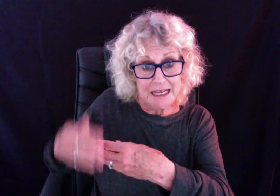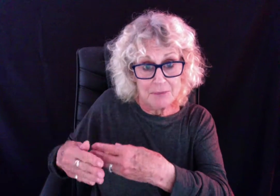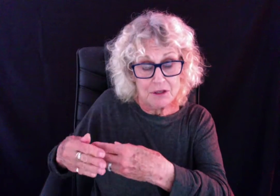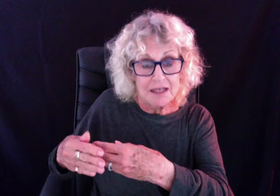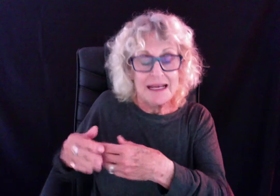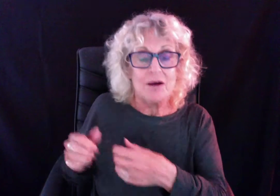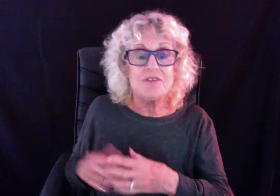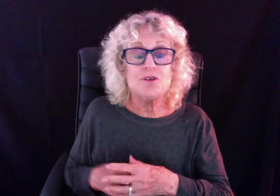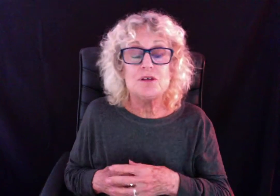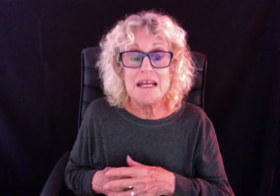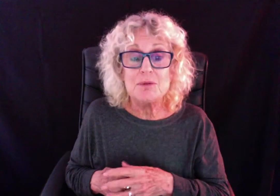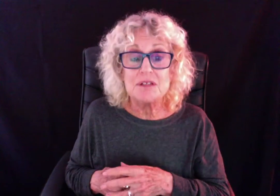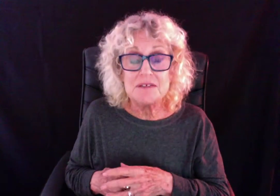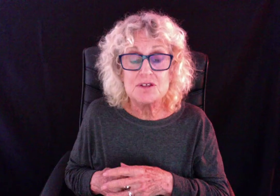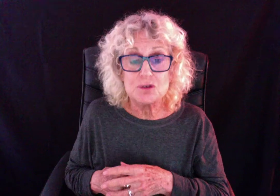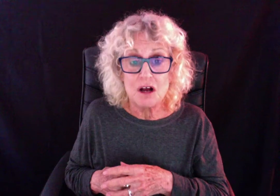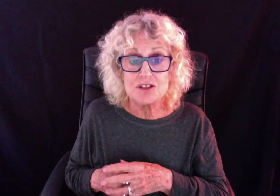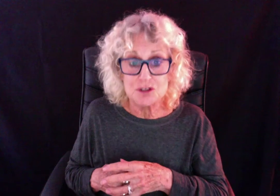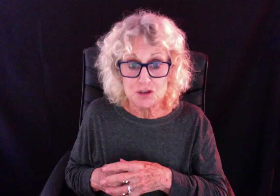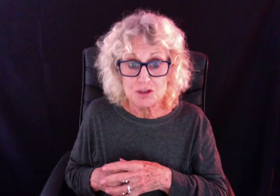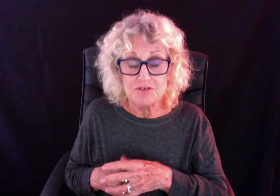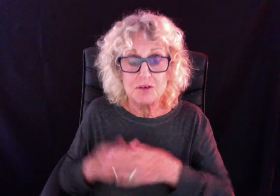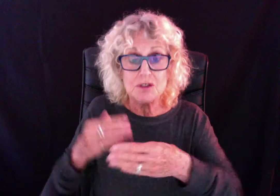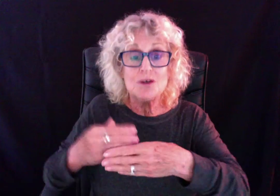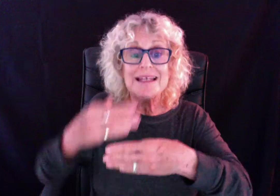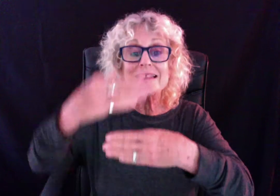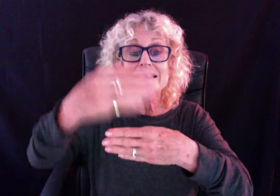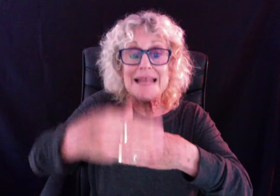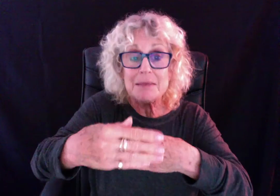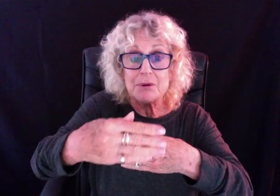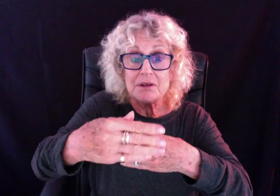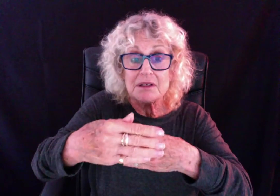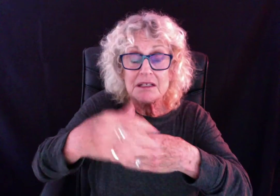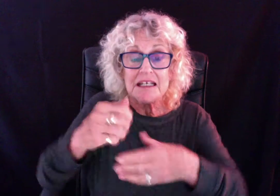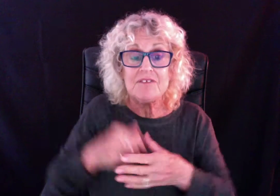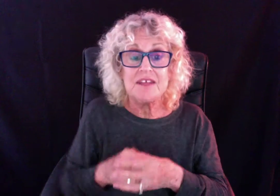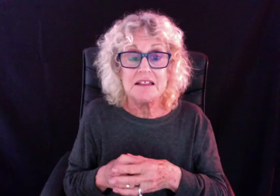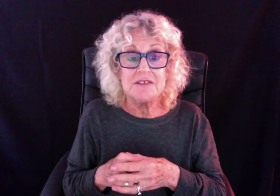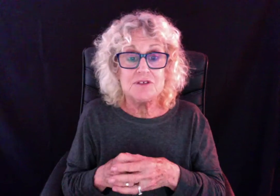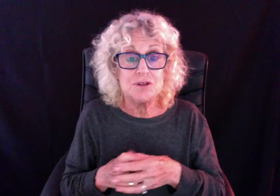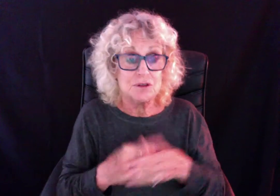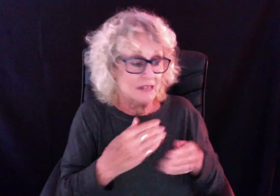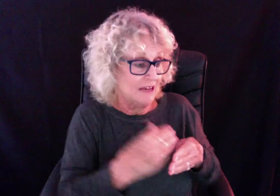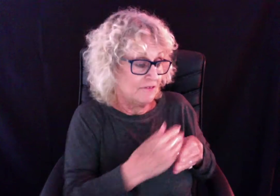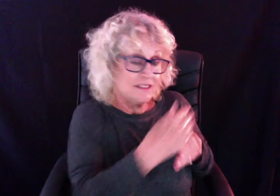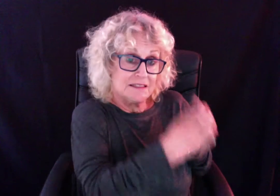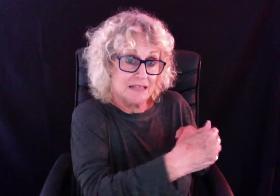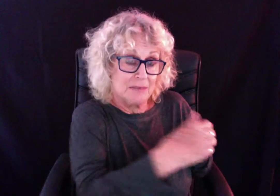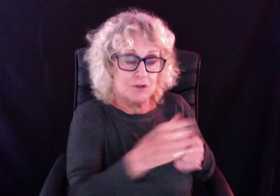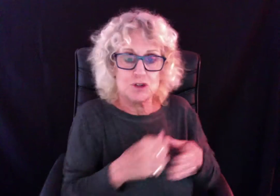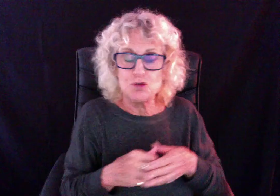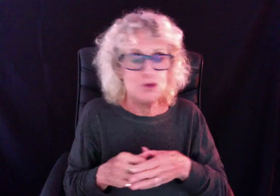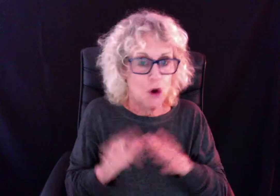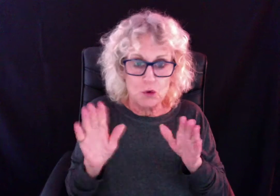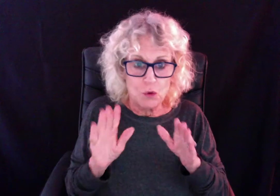Neighbor. Now, if your neighbor lives across the street from you, it's neighbor. If they live to your left, it's neighbor. So you don't want to